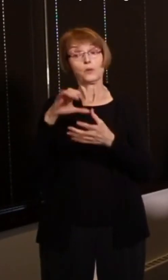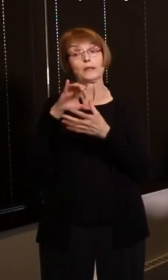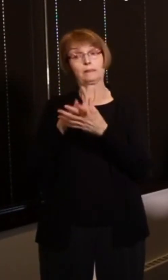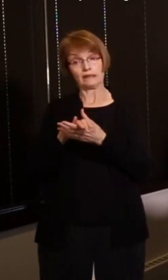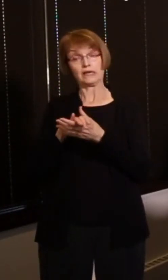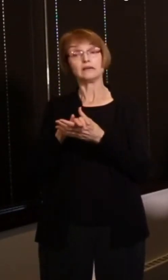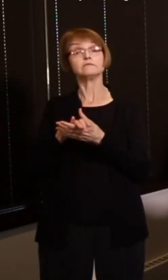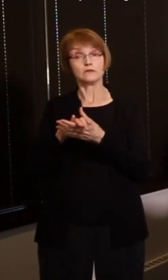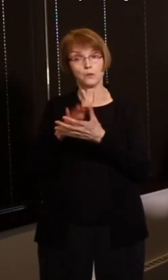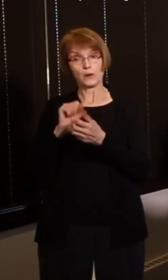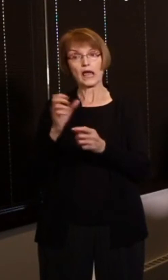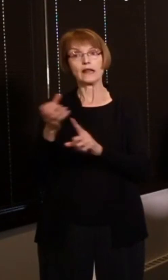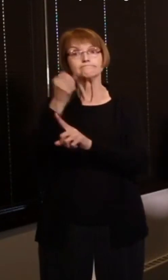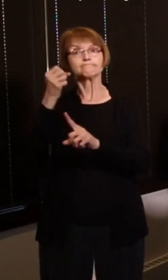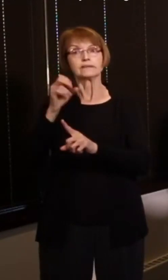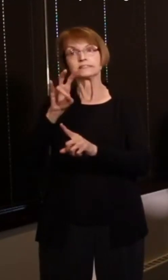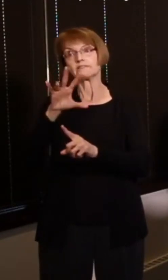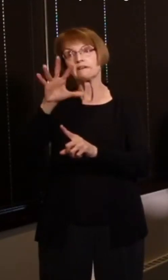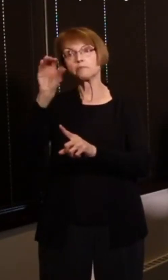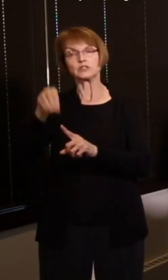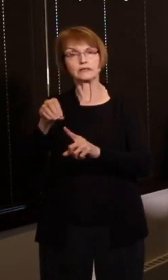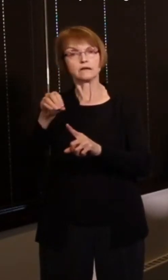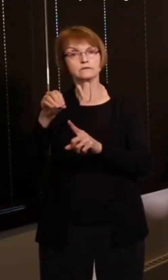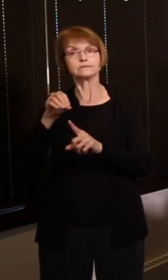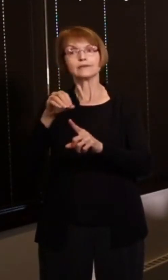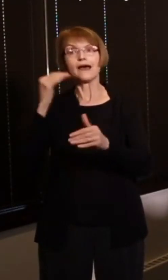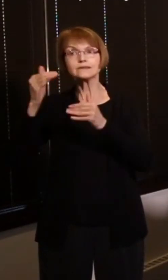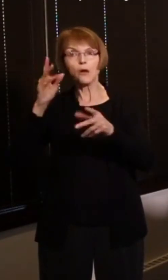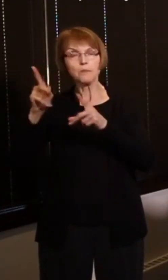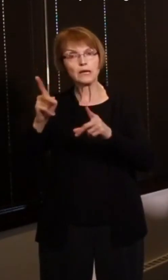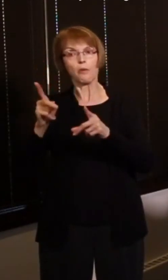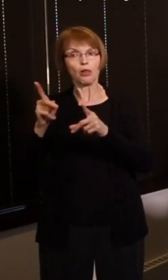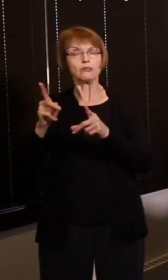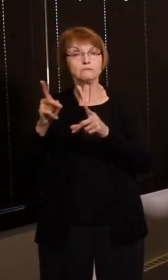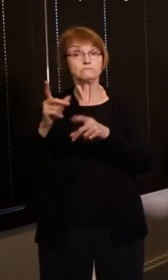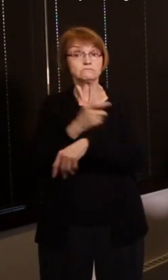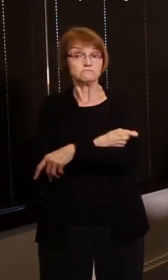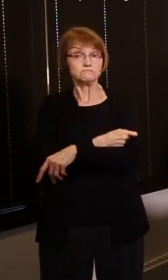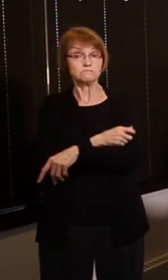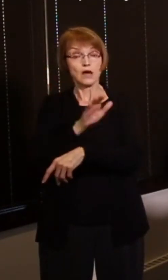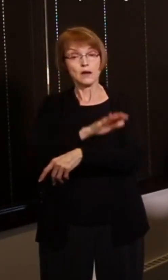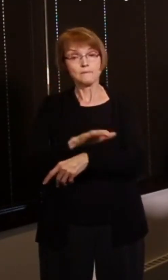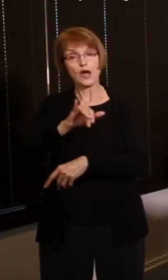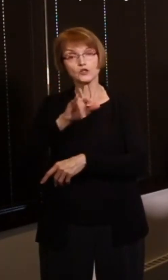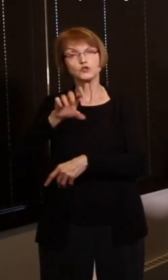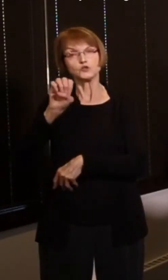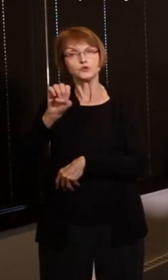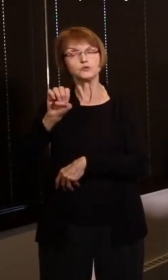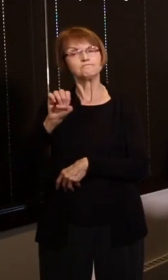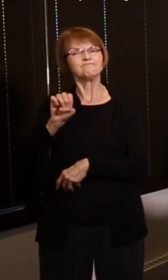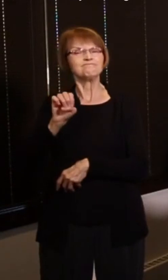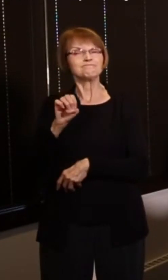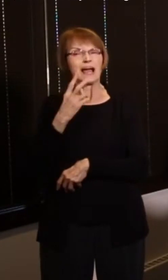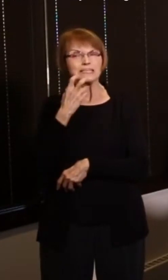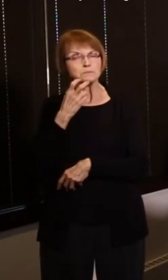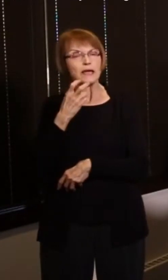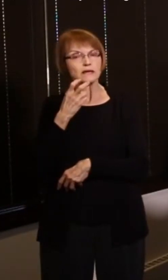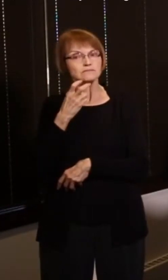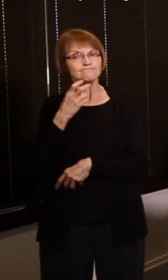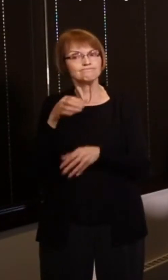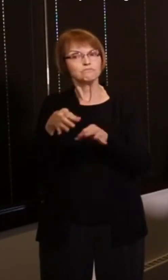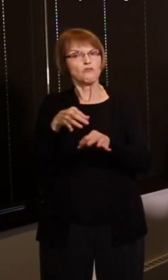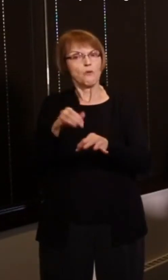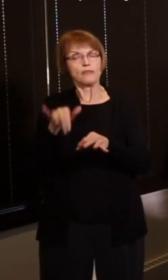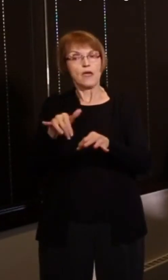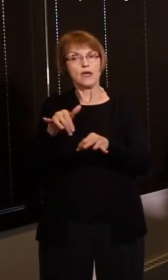to that 75% mark around the June timeframe. It will most likely be sooner than that, just because more vaccine